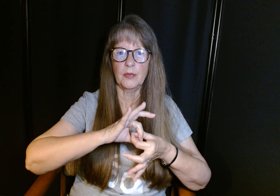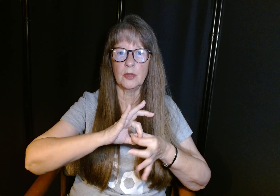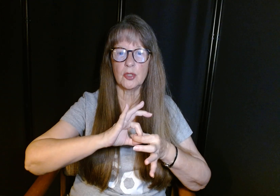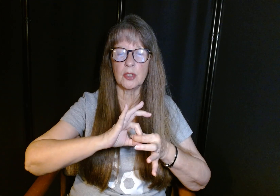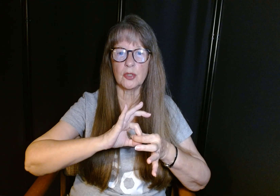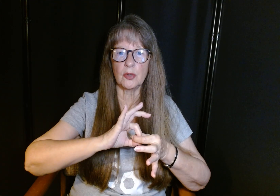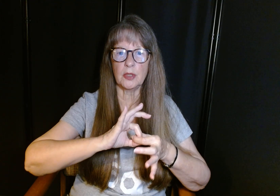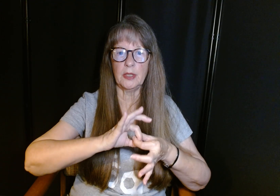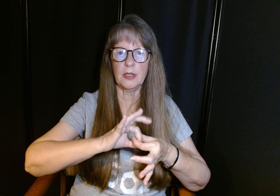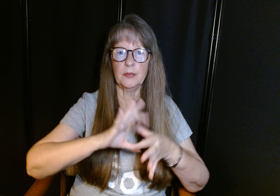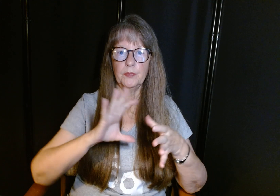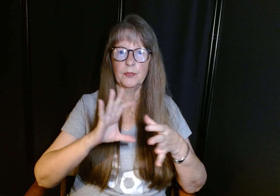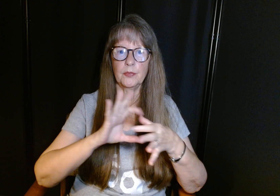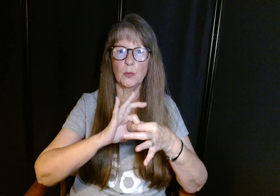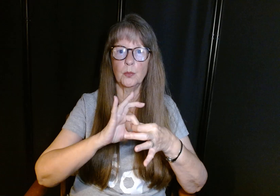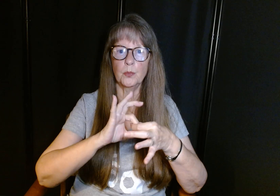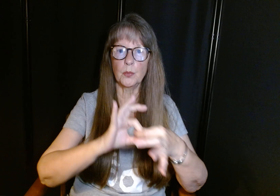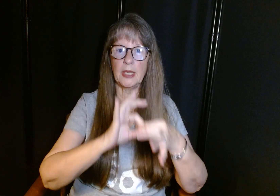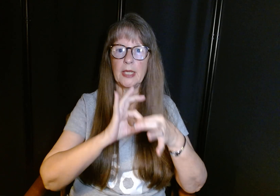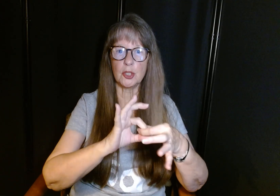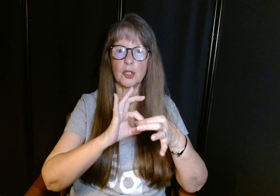Just encircling it. Relationships.